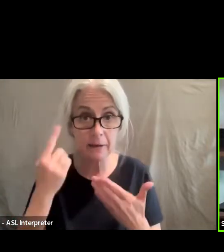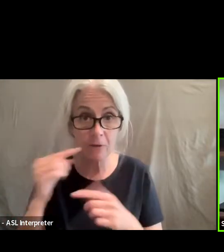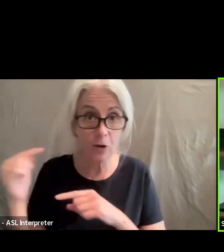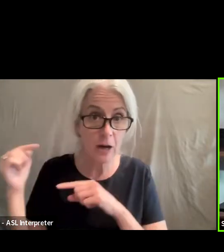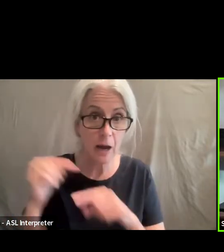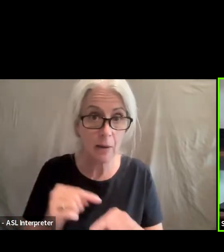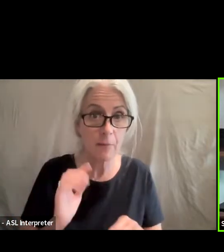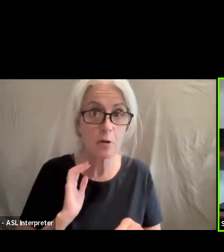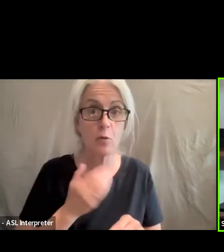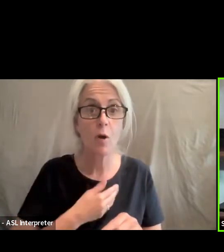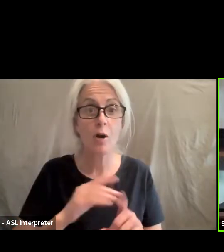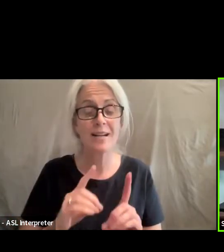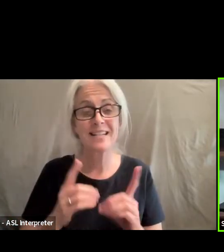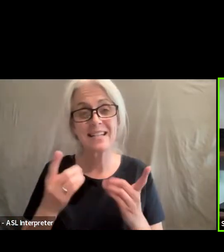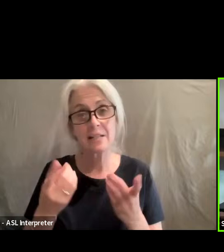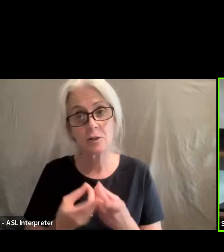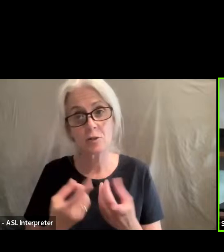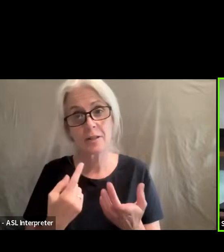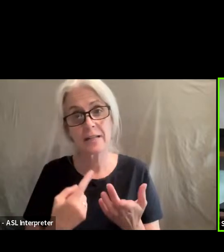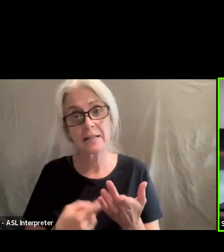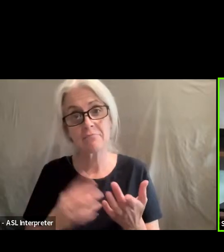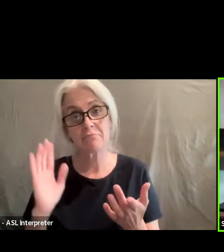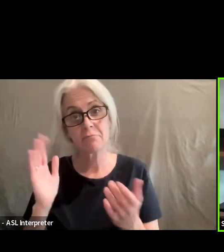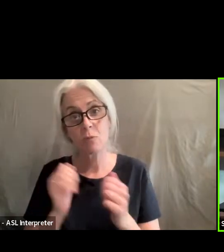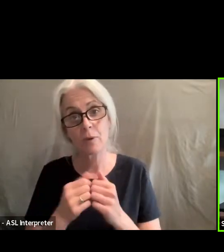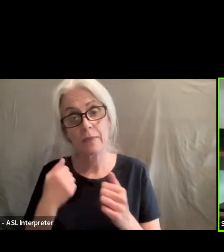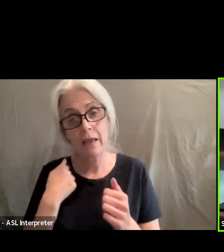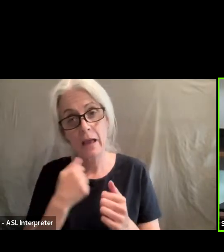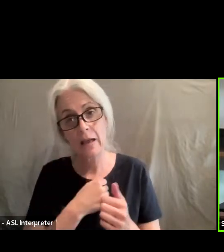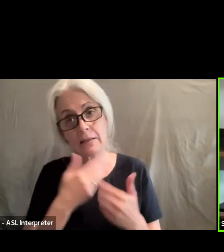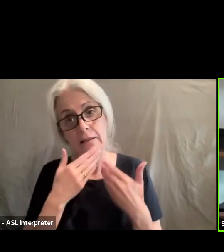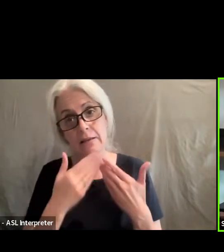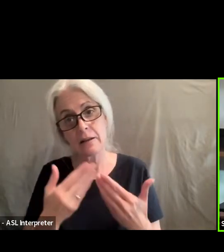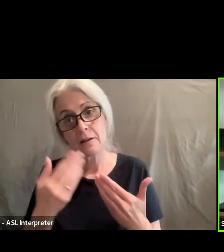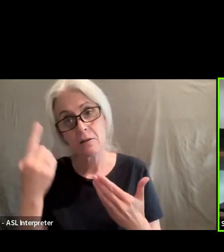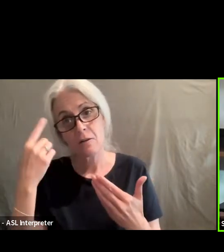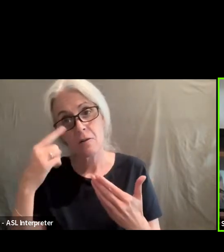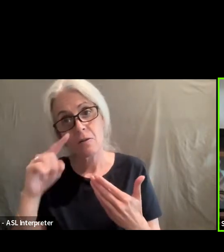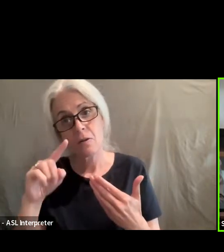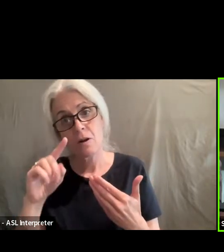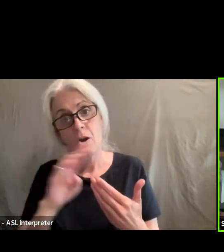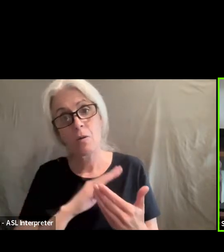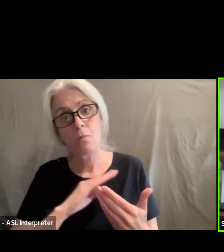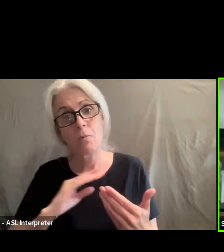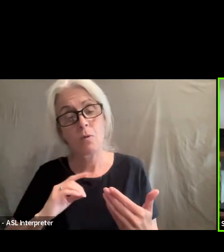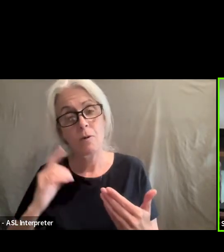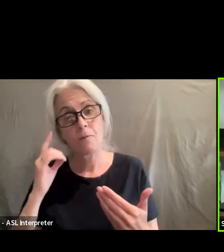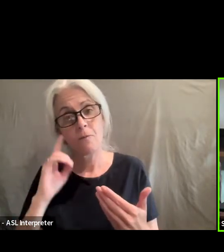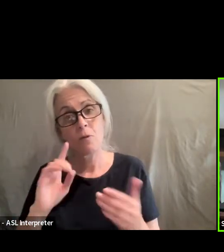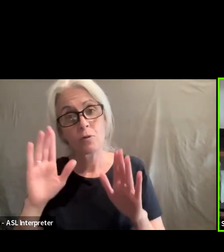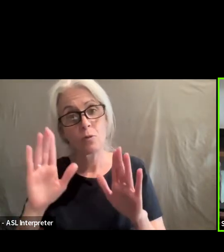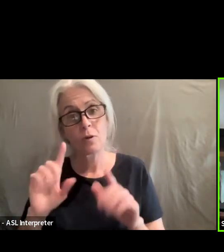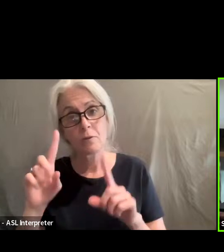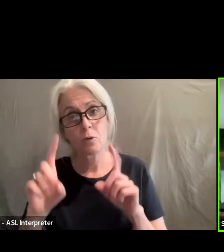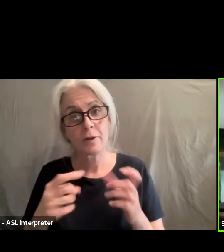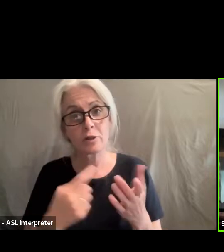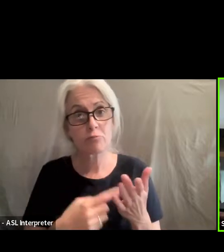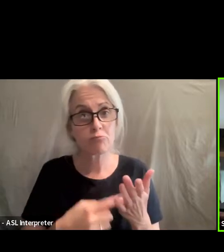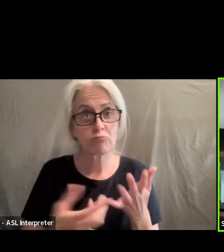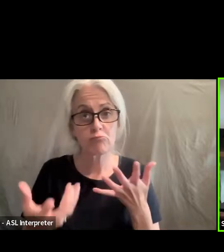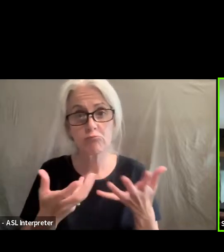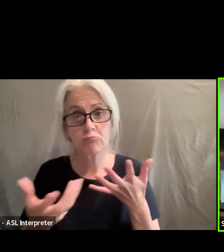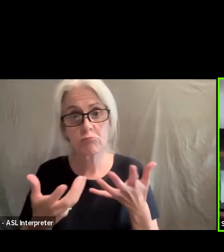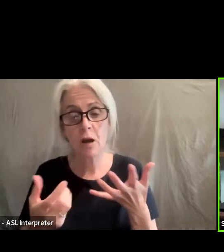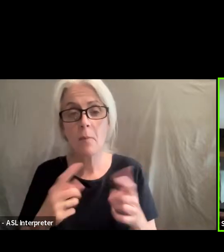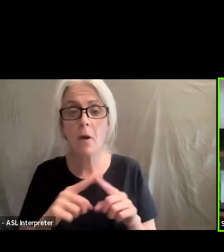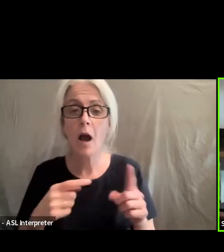our district and speaking to us. And thank you to our board for the great questions and dialogue. But